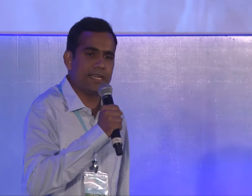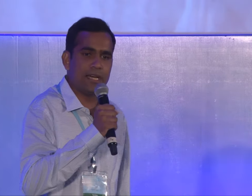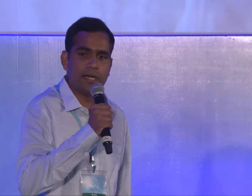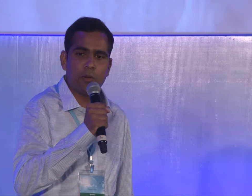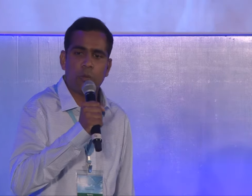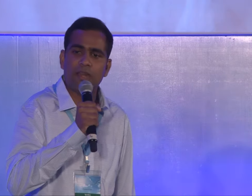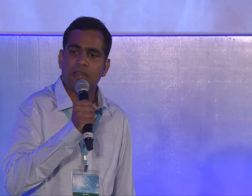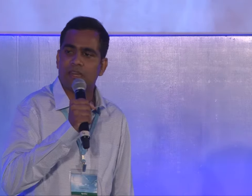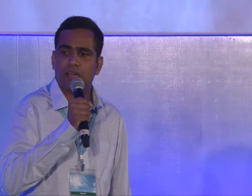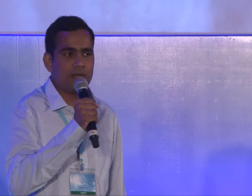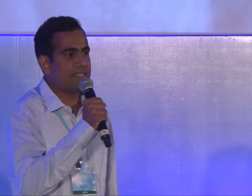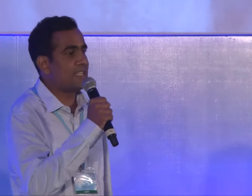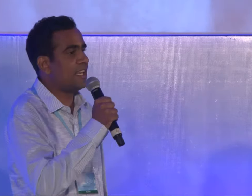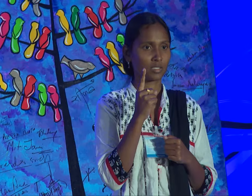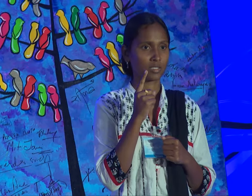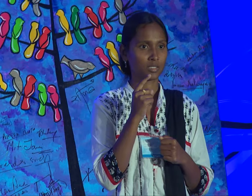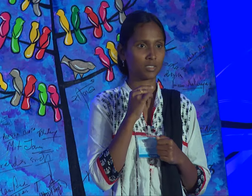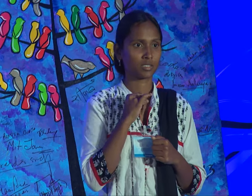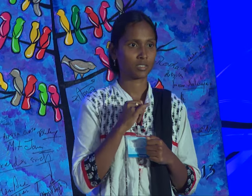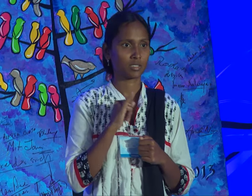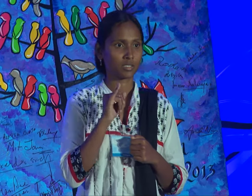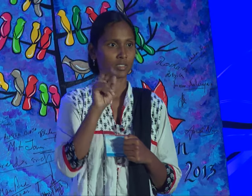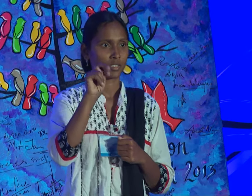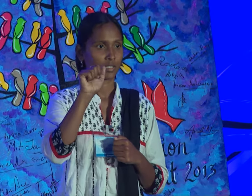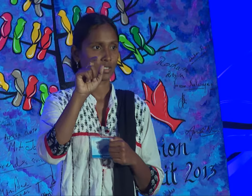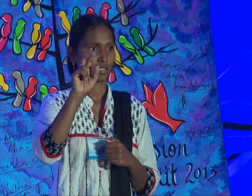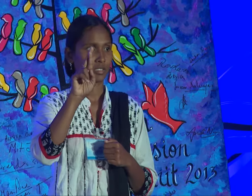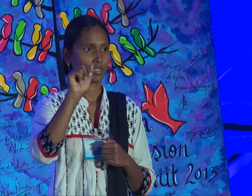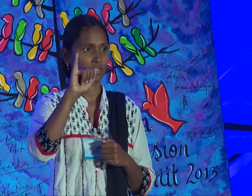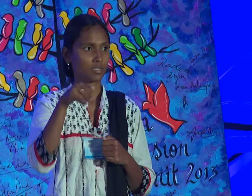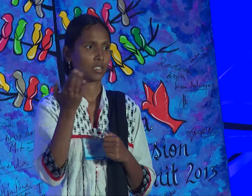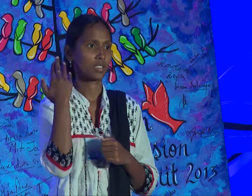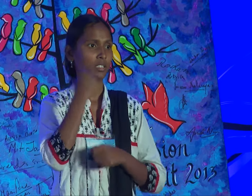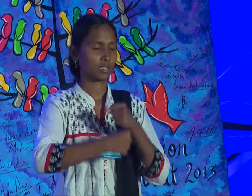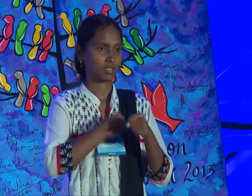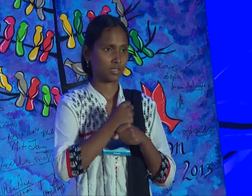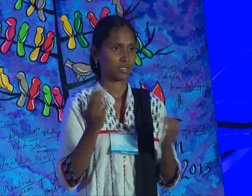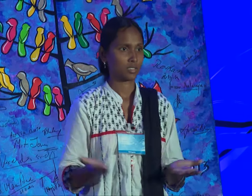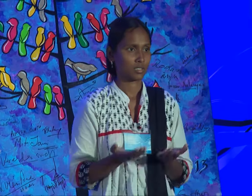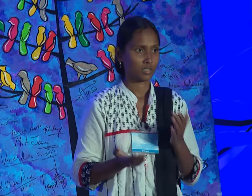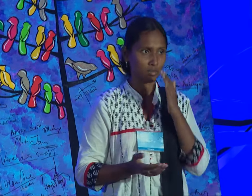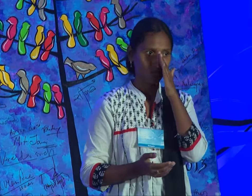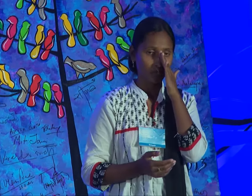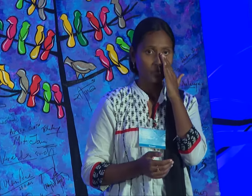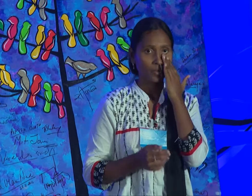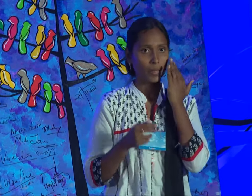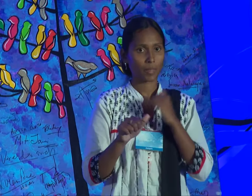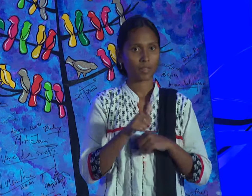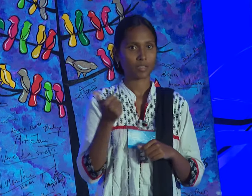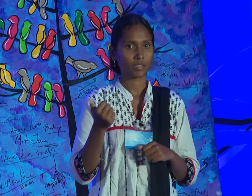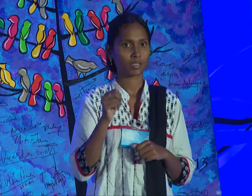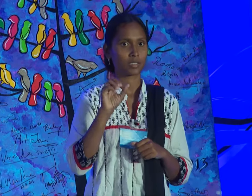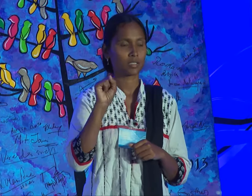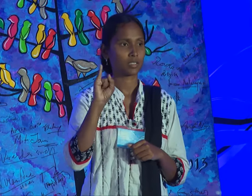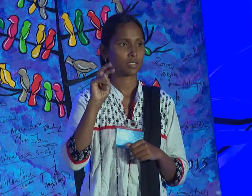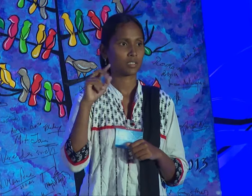athletes. One is Girisha Nagarajagowda, who was here last year. And the other was Virender Singh,